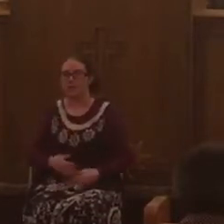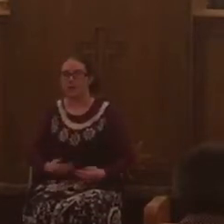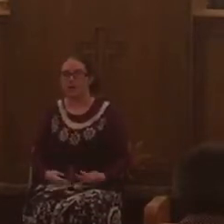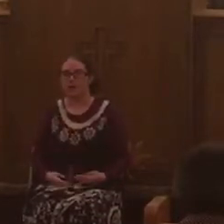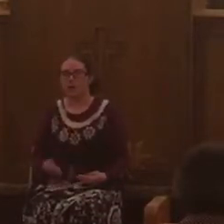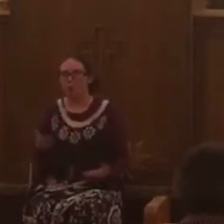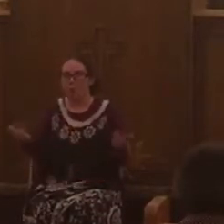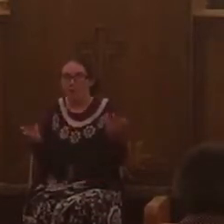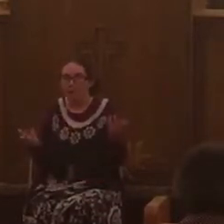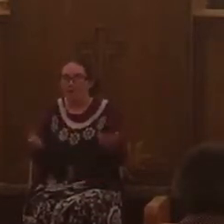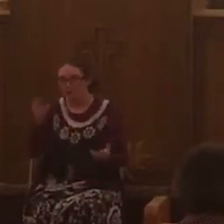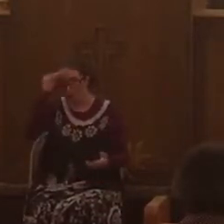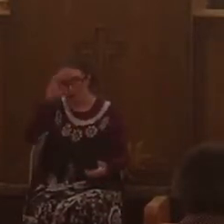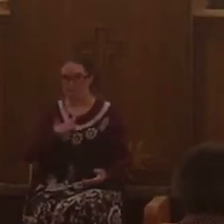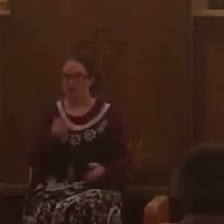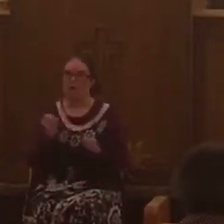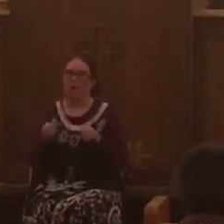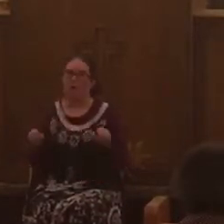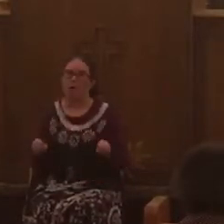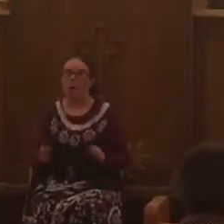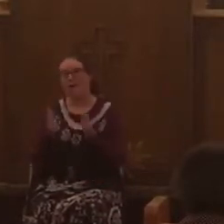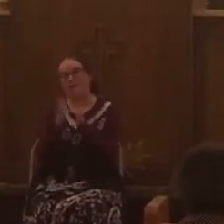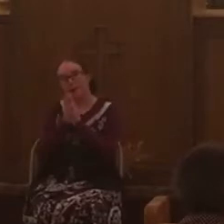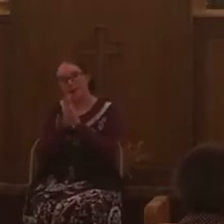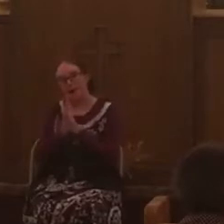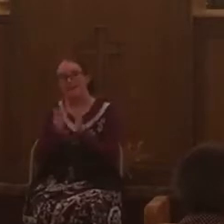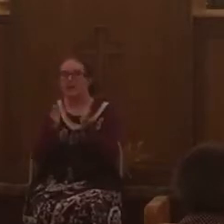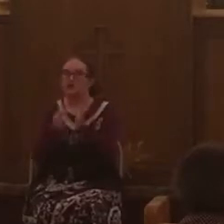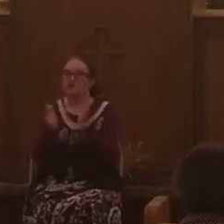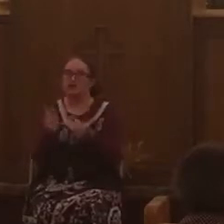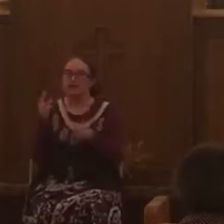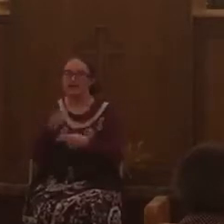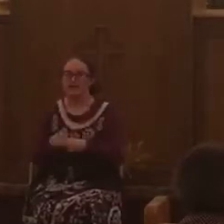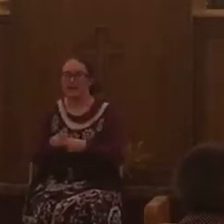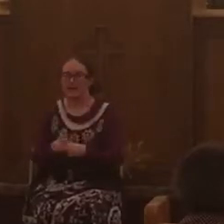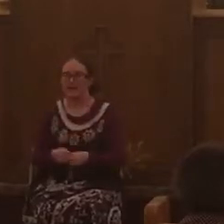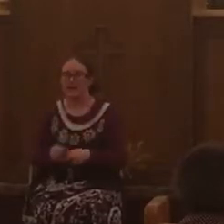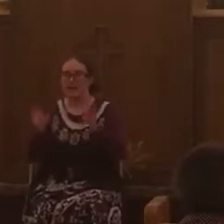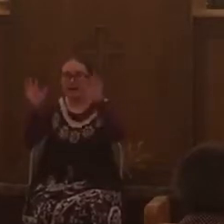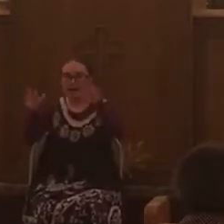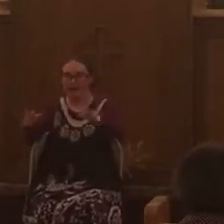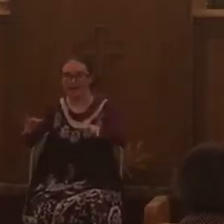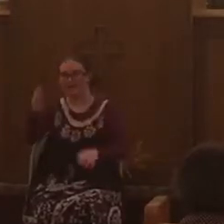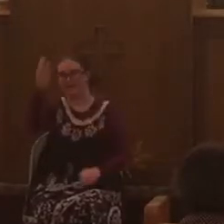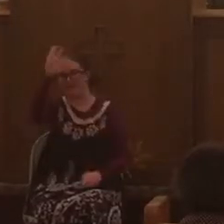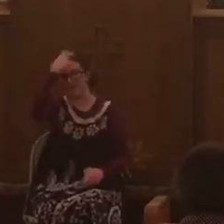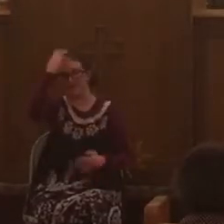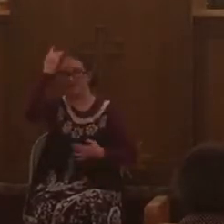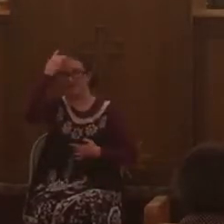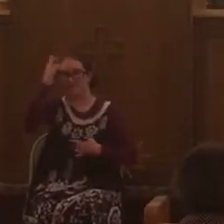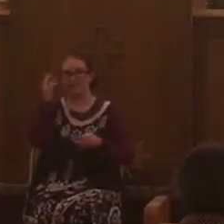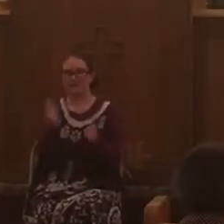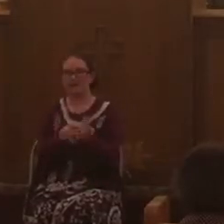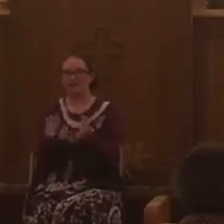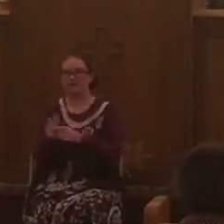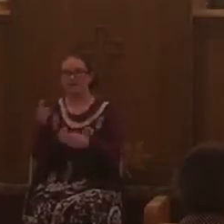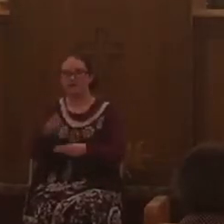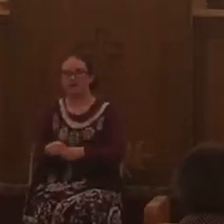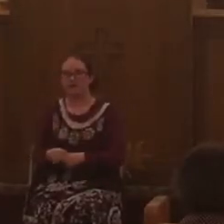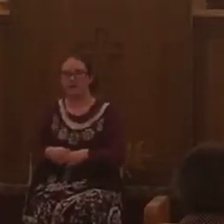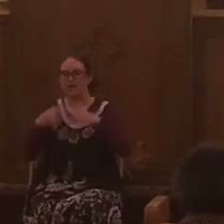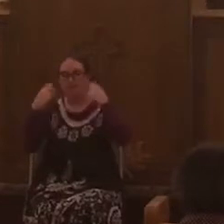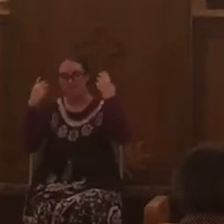one night about that situation. I asked her about that particular preacher and what was going on there because she was a really close follower of him. But